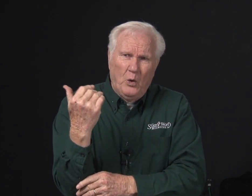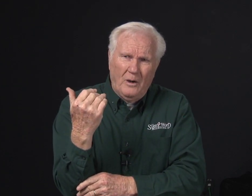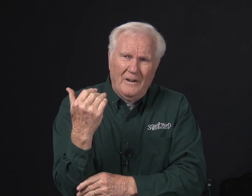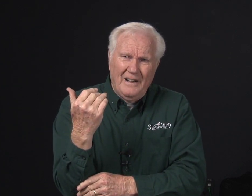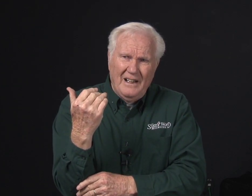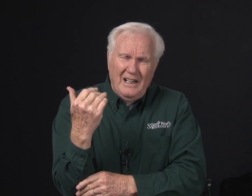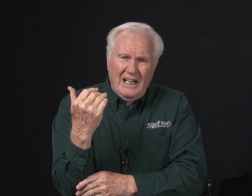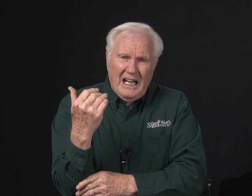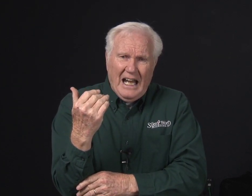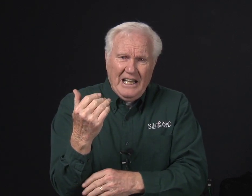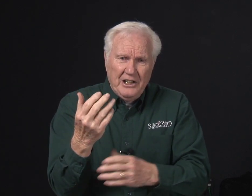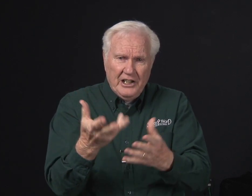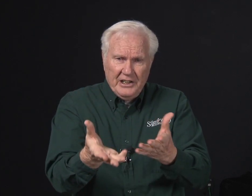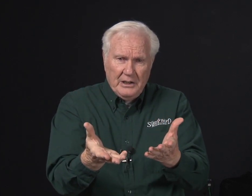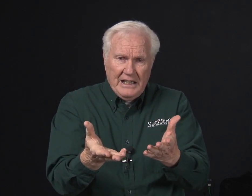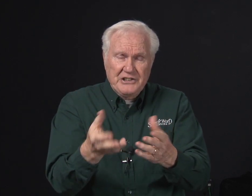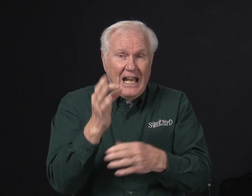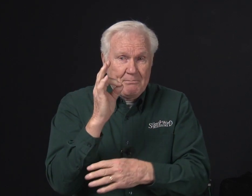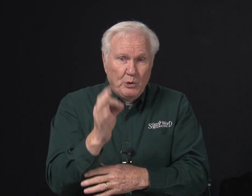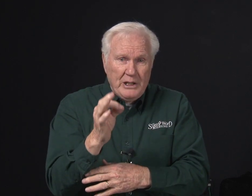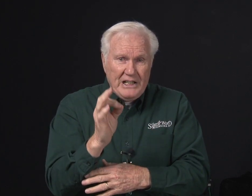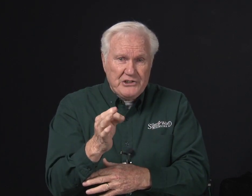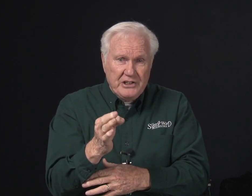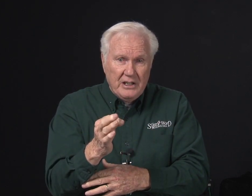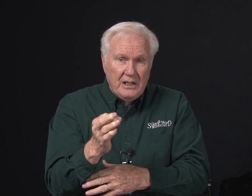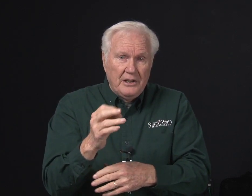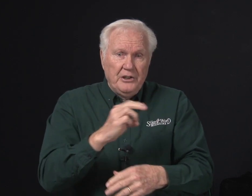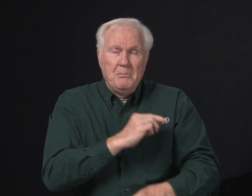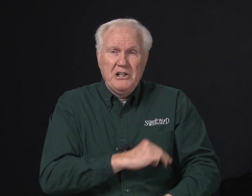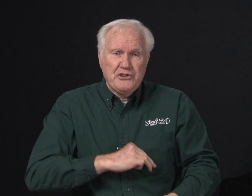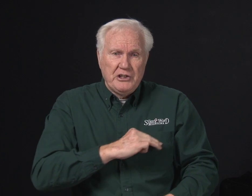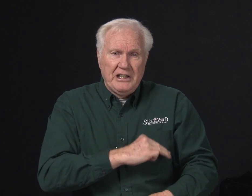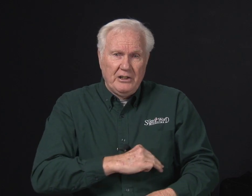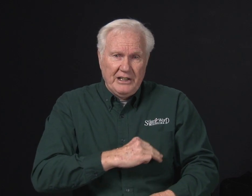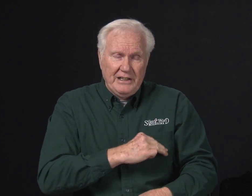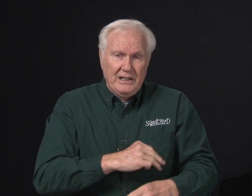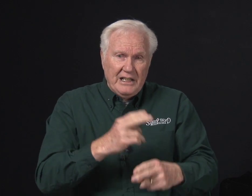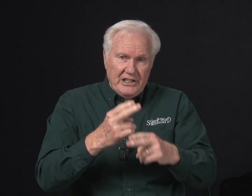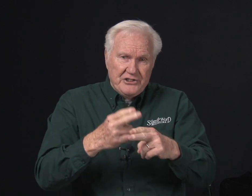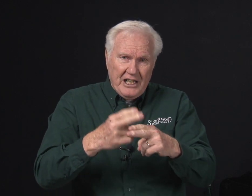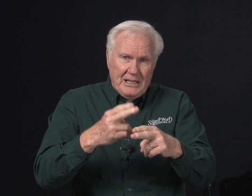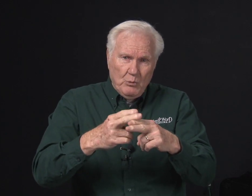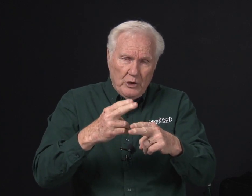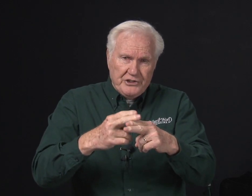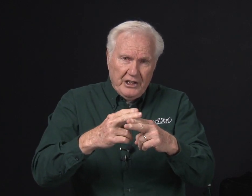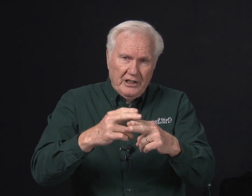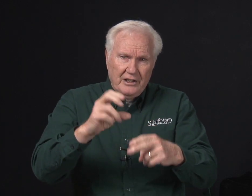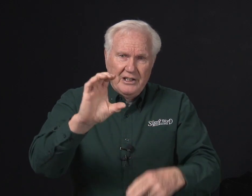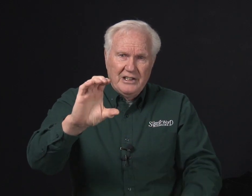before. And as I preached, the missionary, his name was